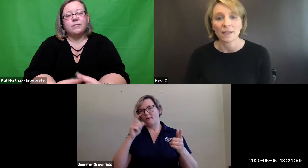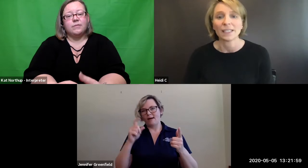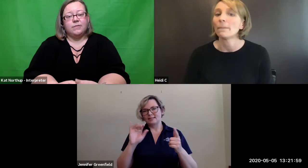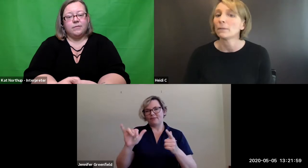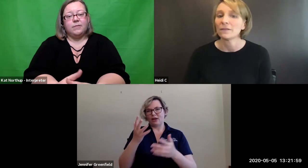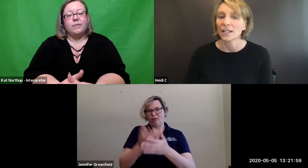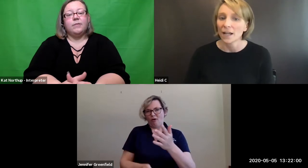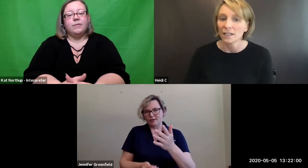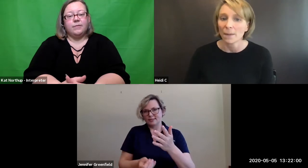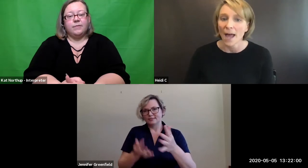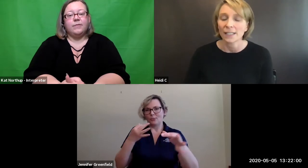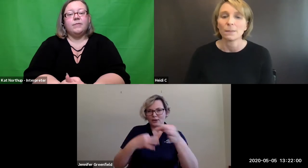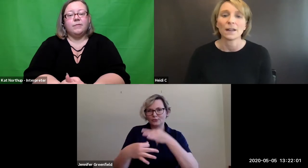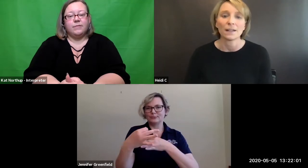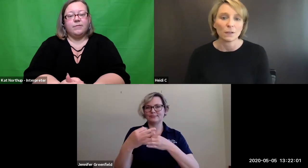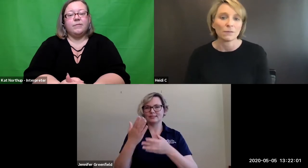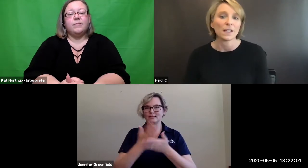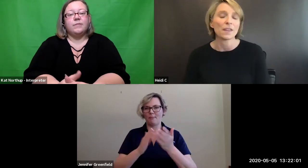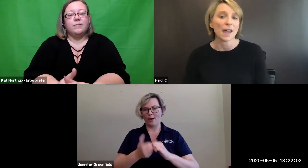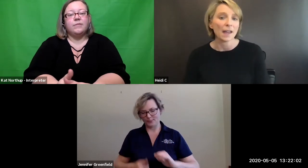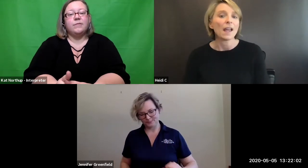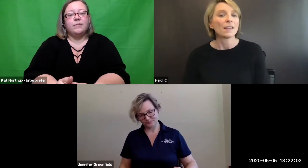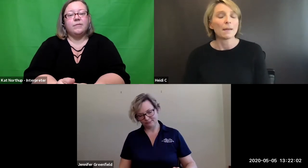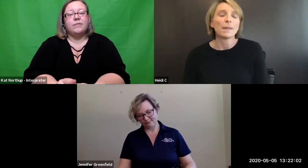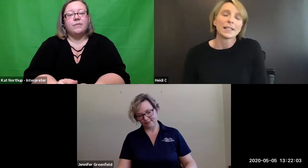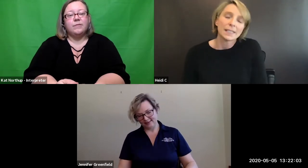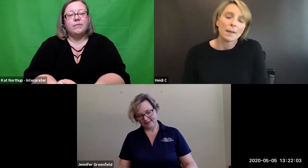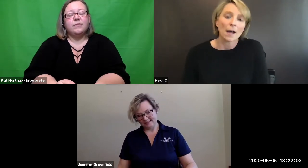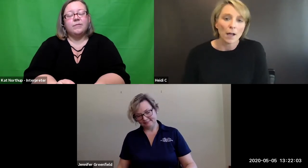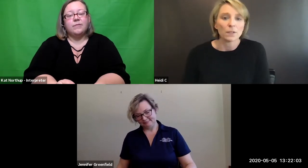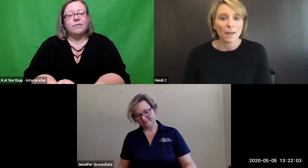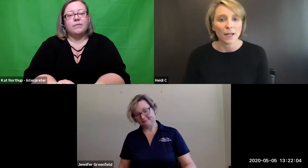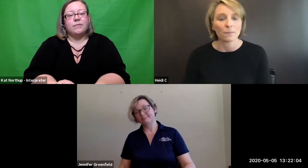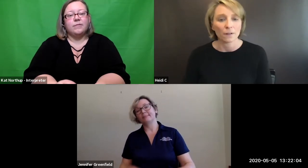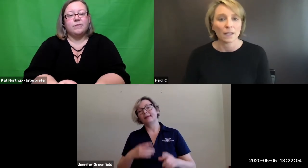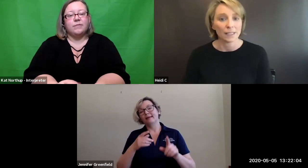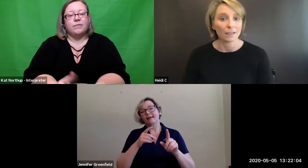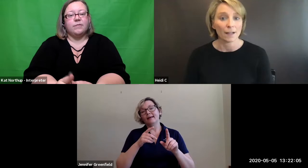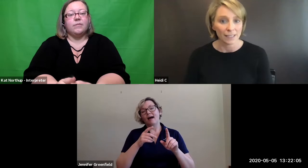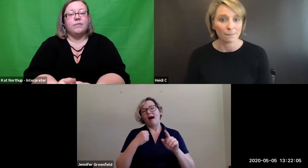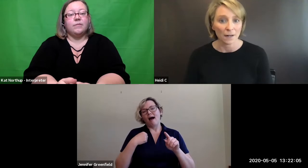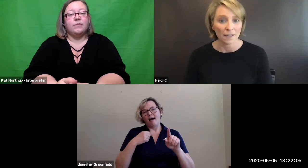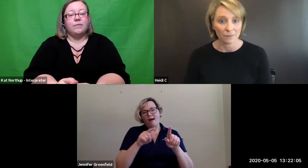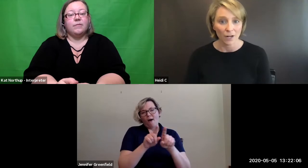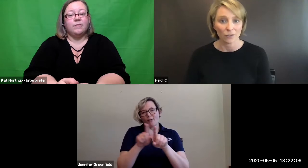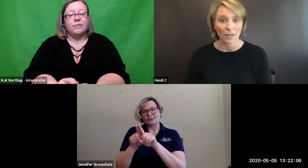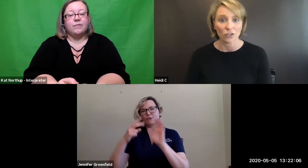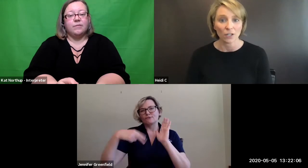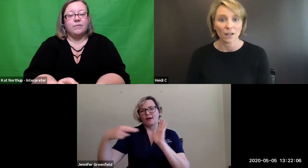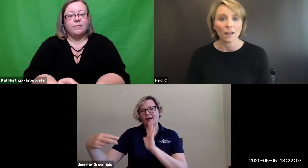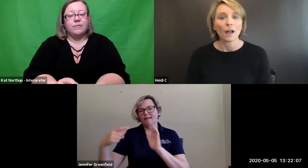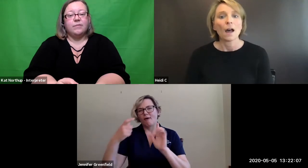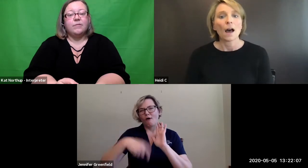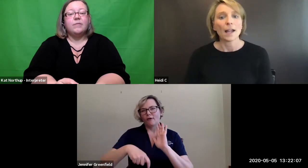them. And that's something we've not done in the past because we feel that that may somehow help to make up for this lost experience of